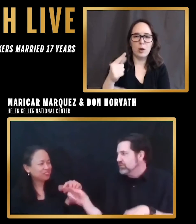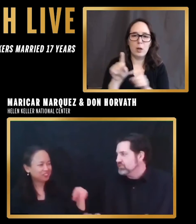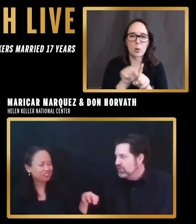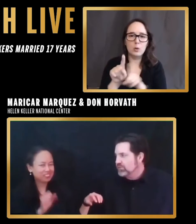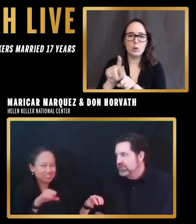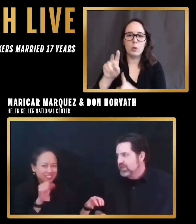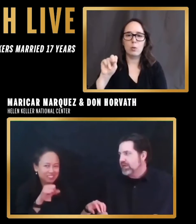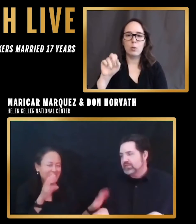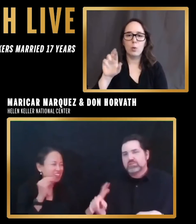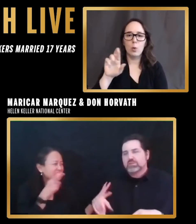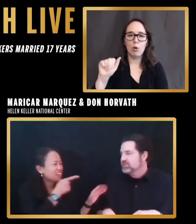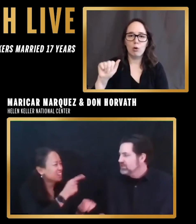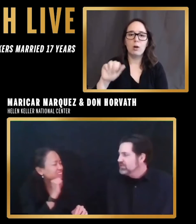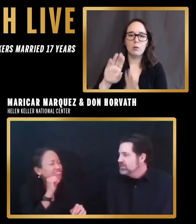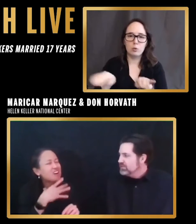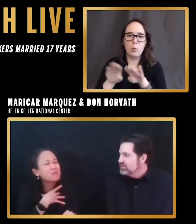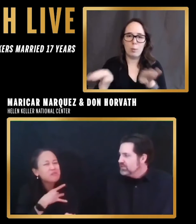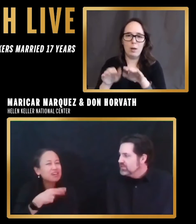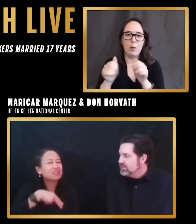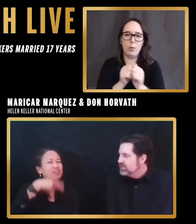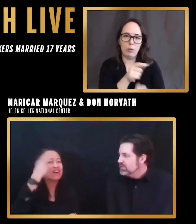with you. So yeah. So.